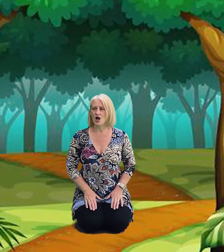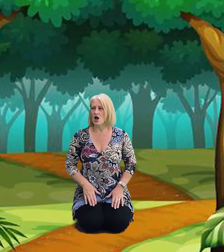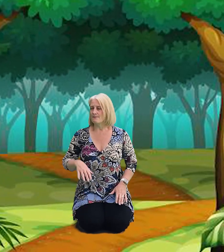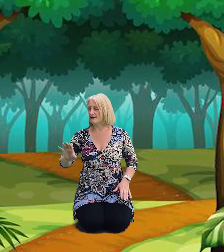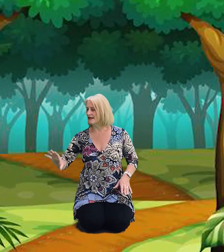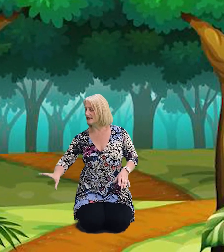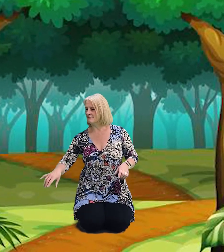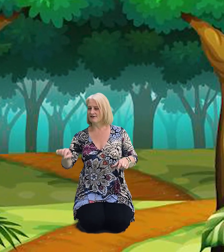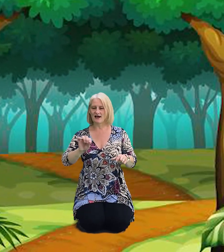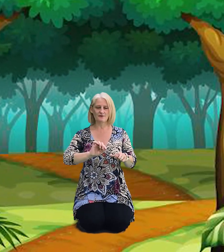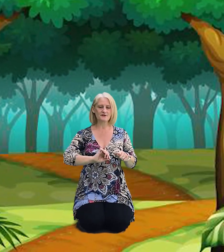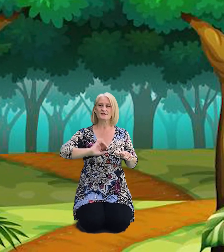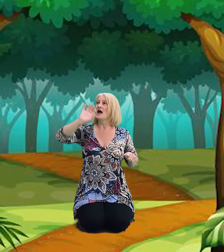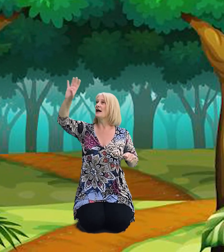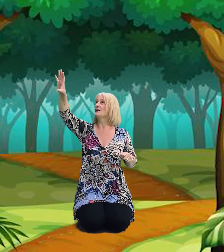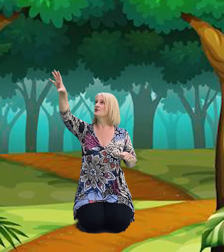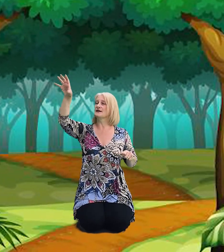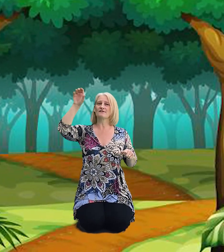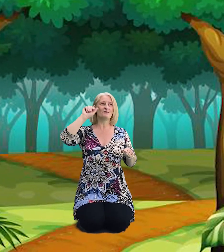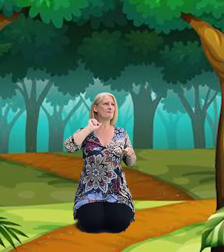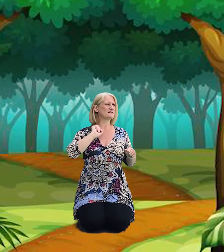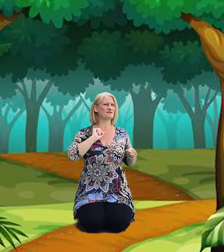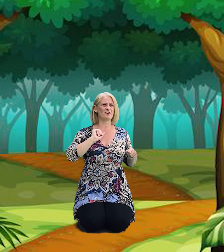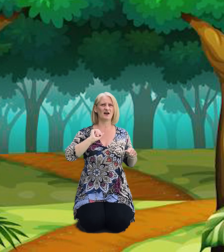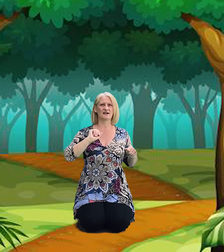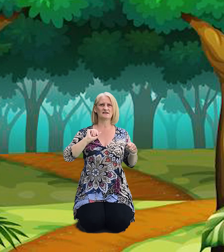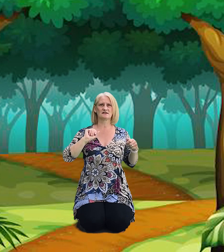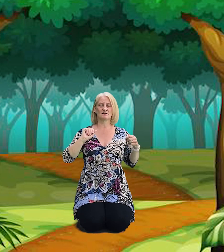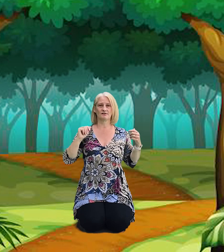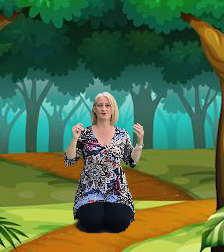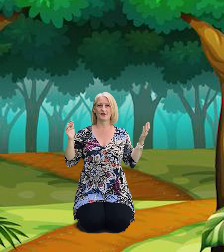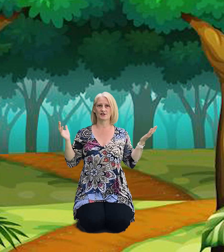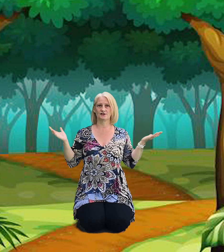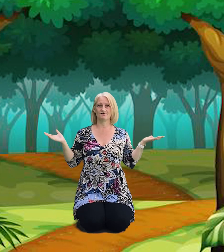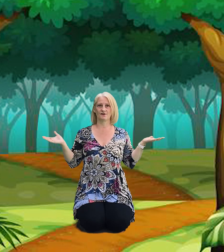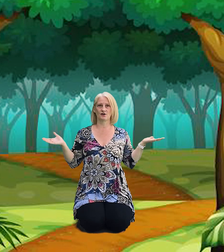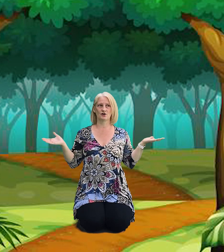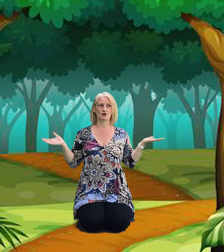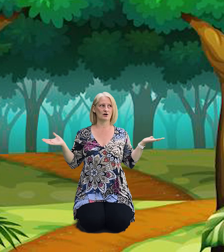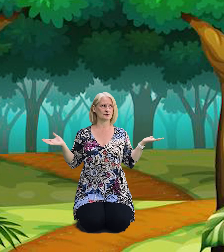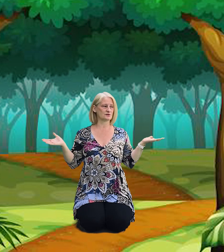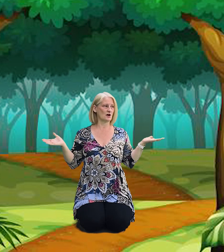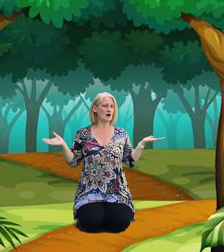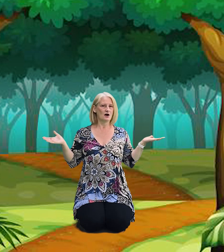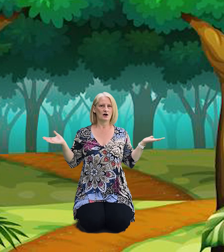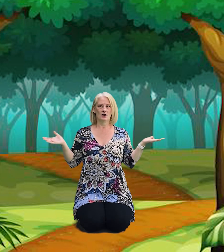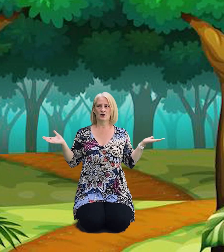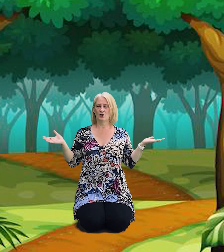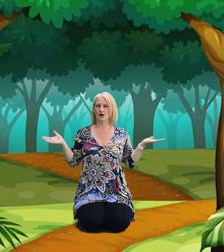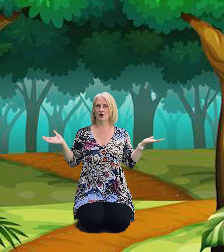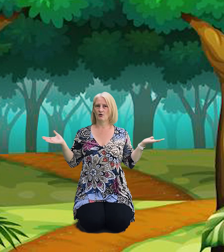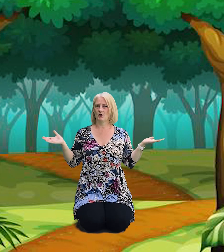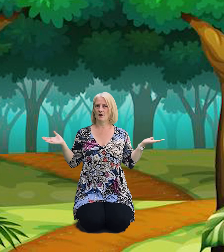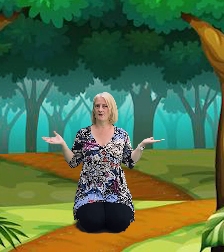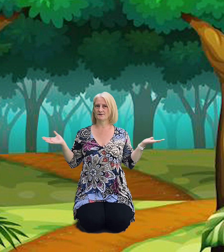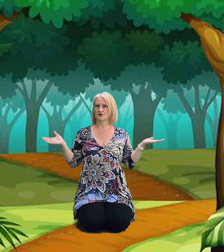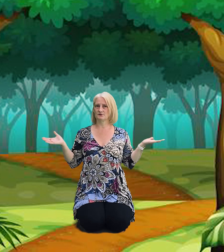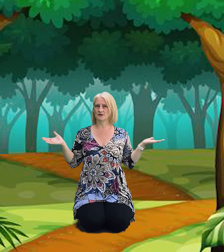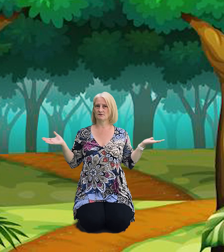picking flowers and looking for butterflies that she forgot what her mum told her.